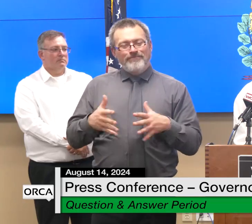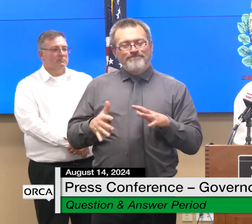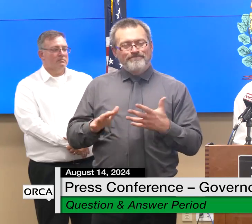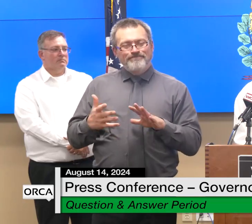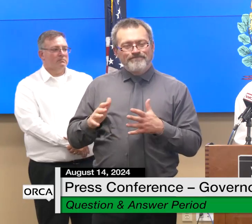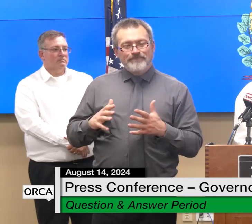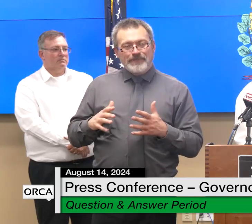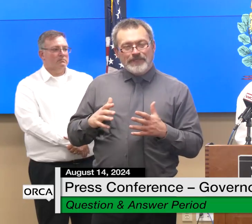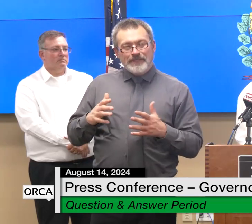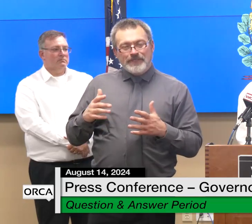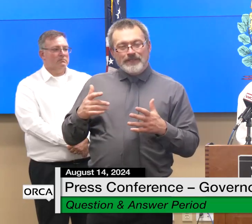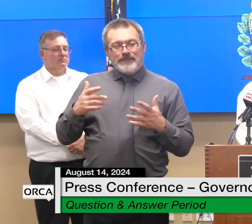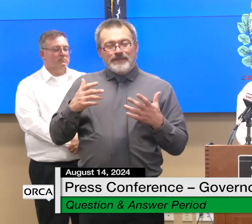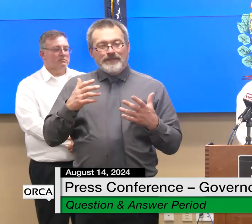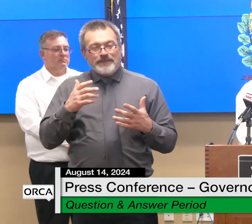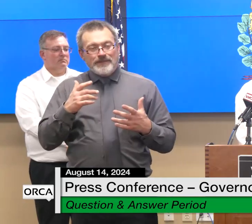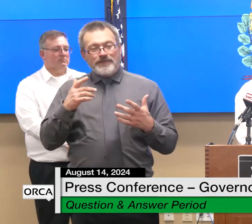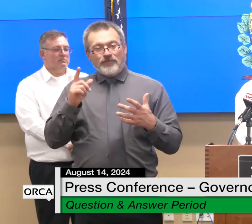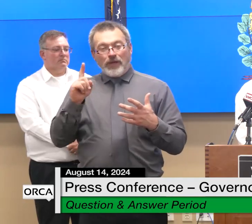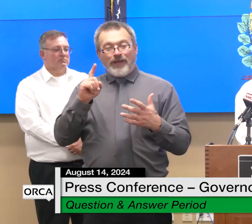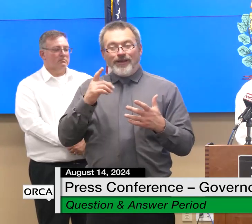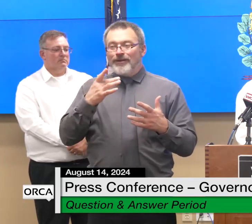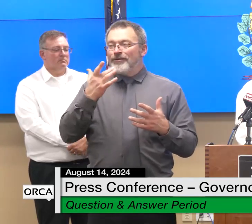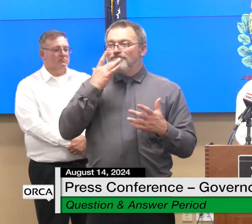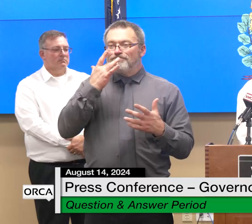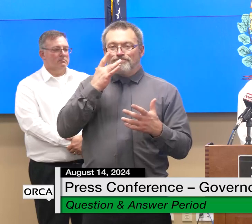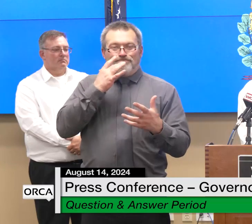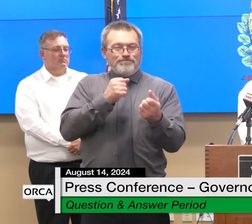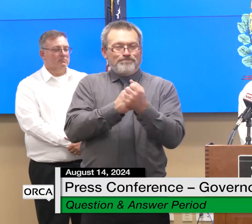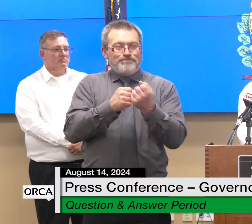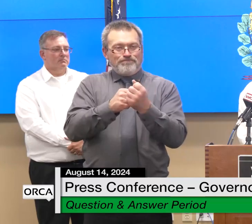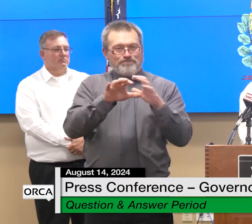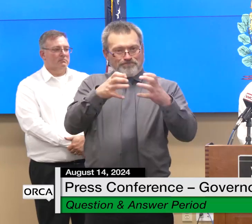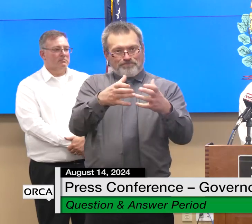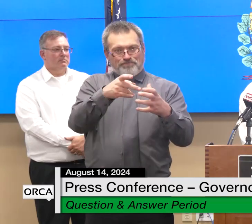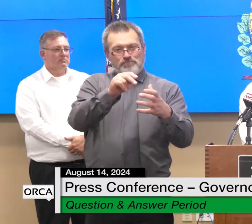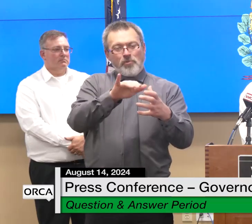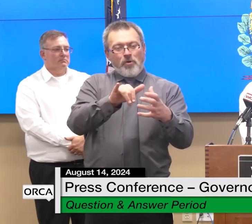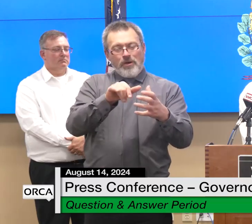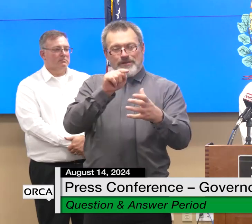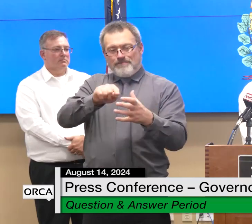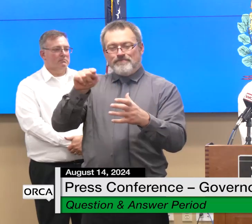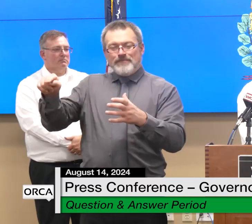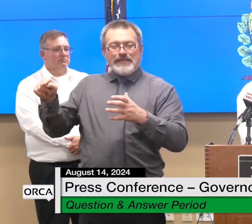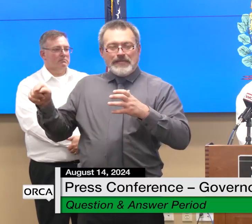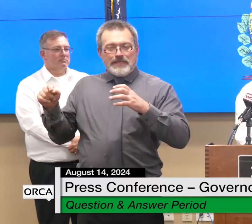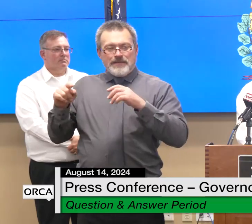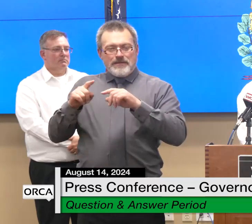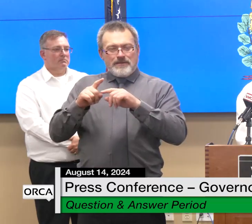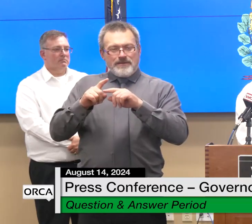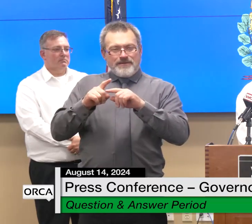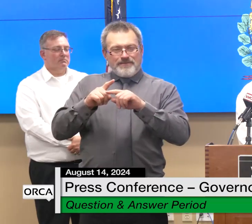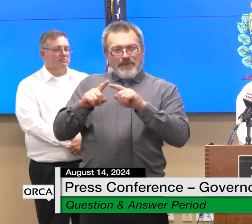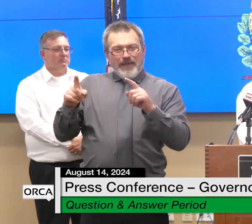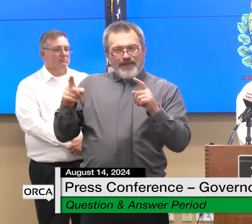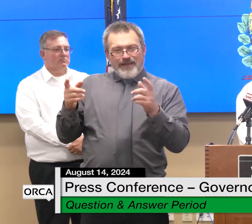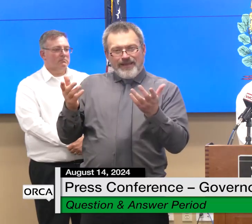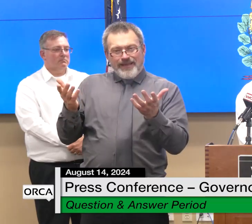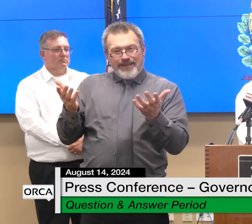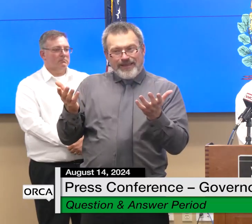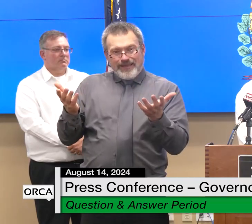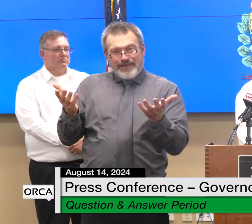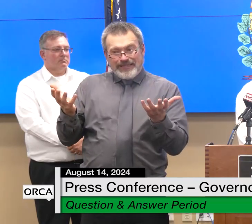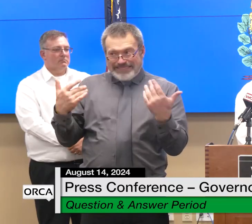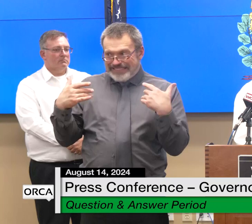faithful, those, you know, the extremes of any party, those who are most interested to show up to